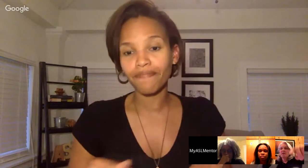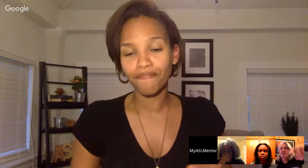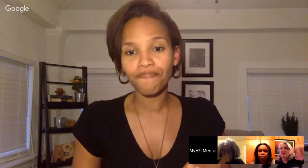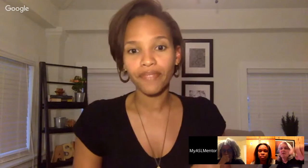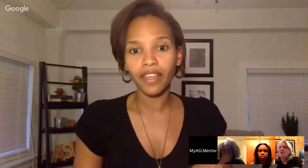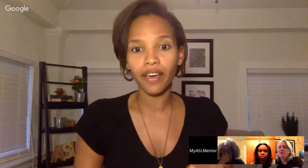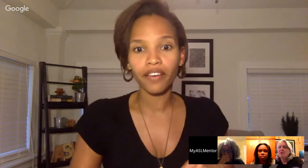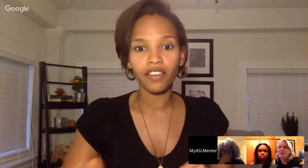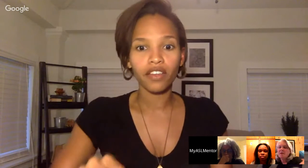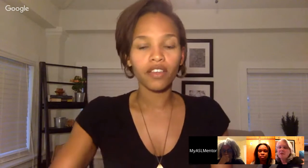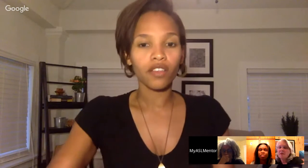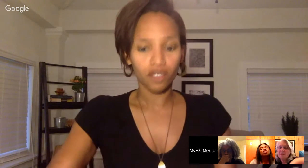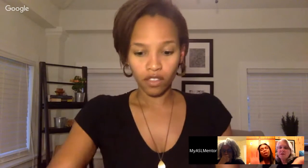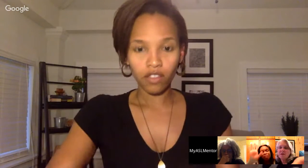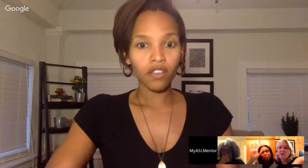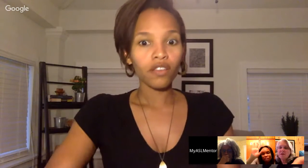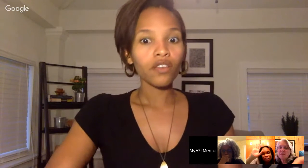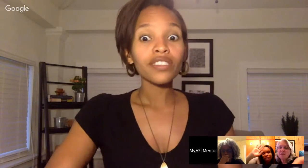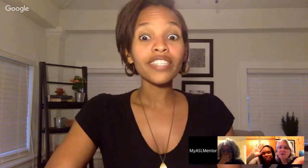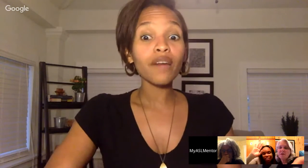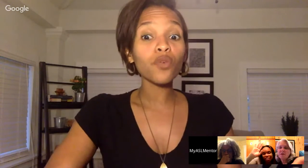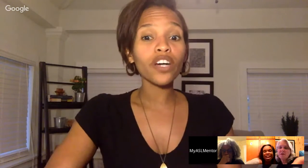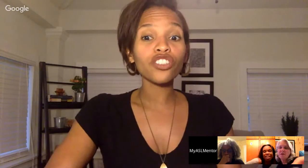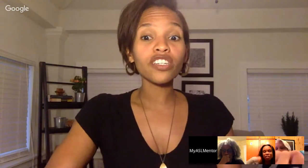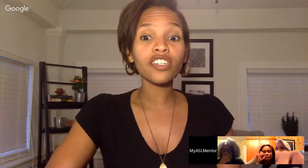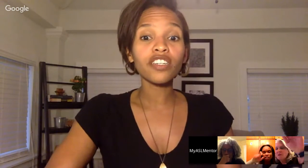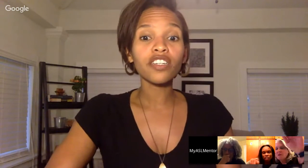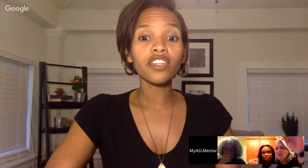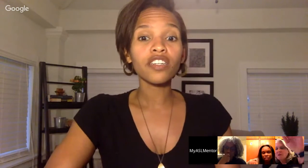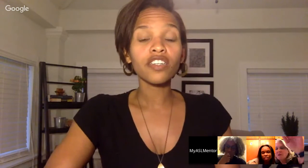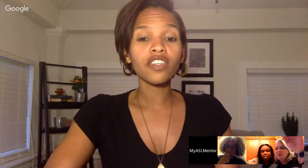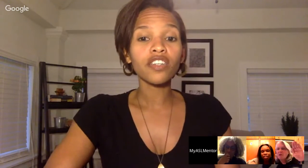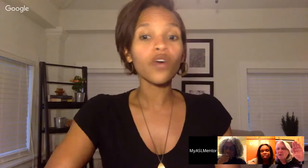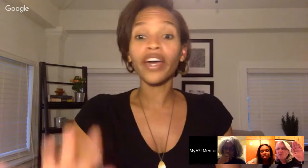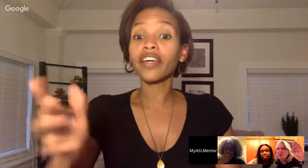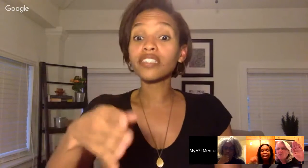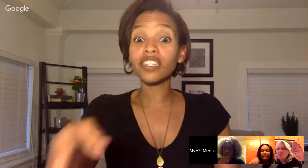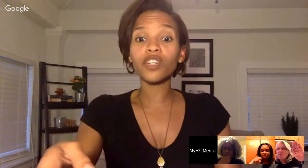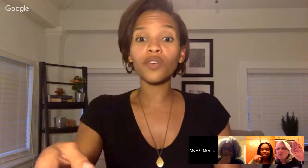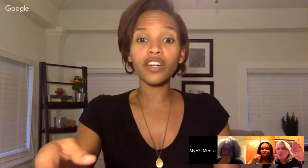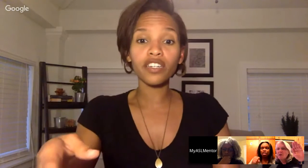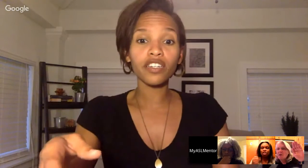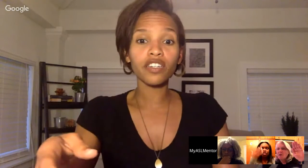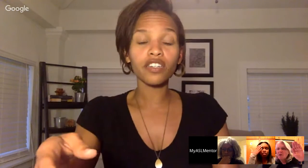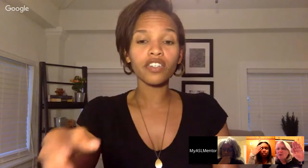connectivity. Yeah. Deb, question? Okay, Daniqua?